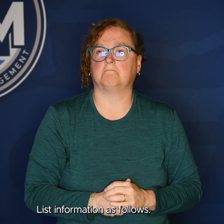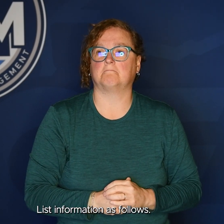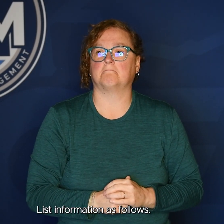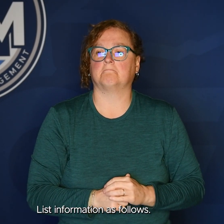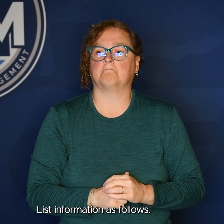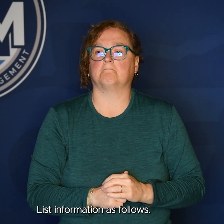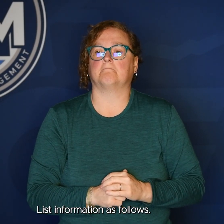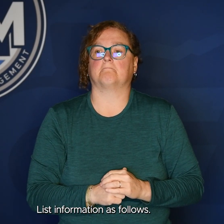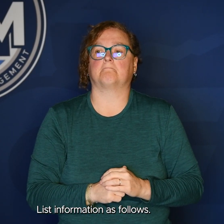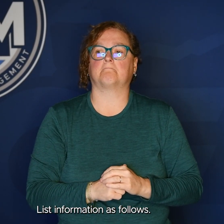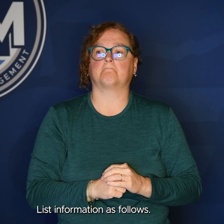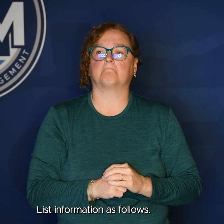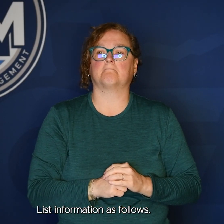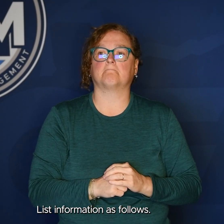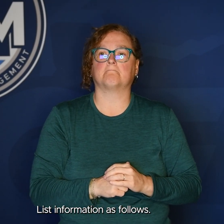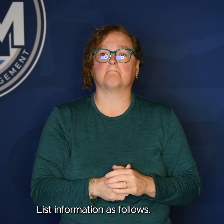List information as follows.